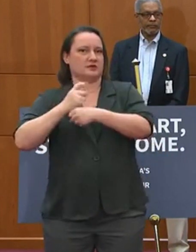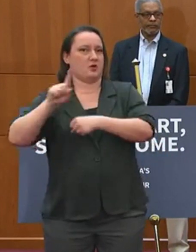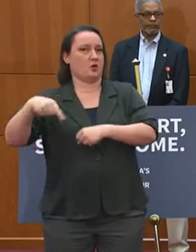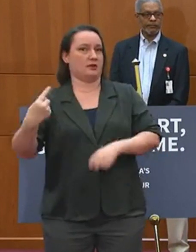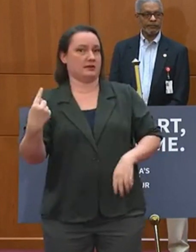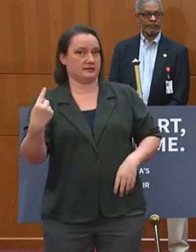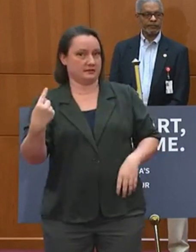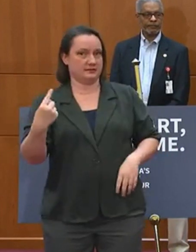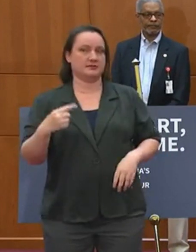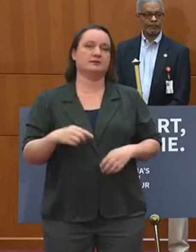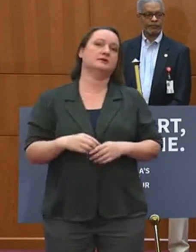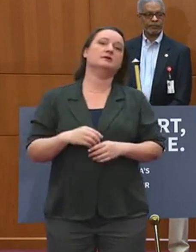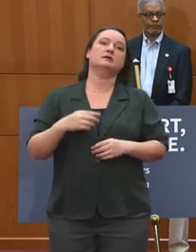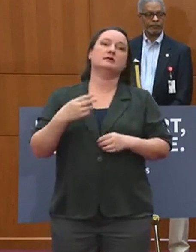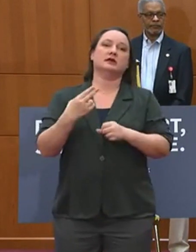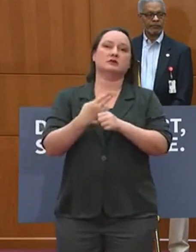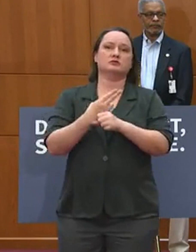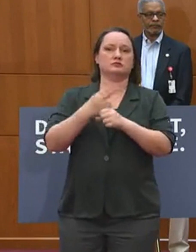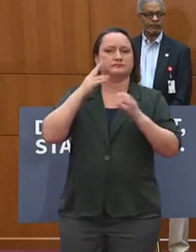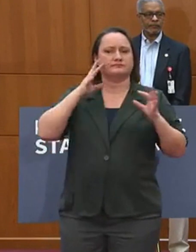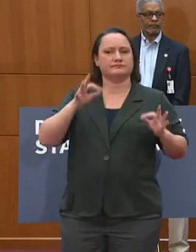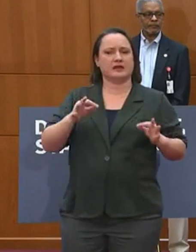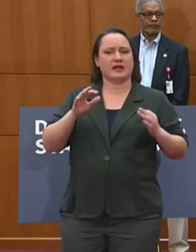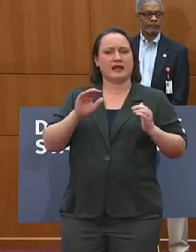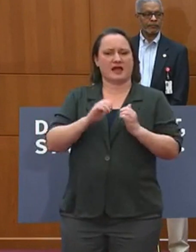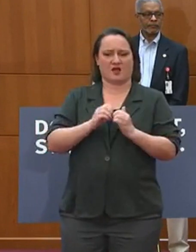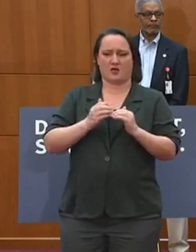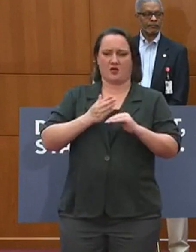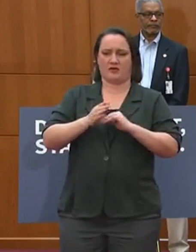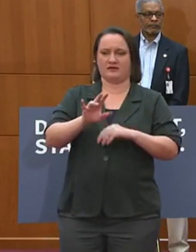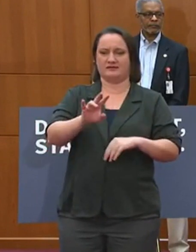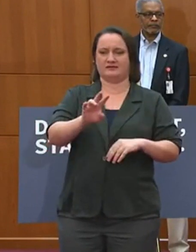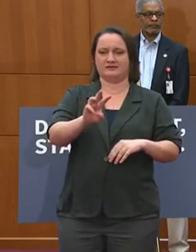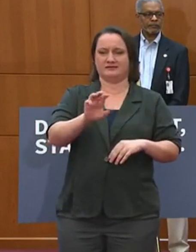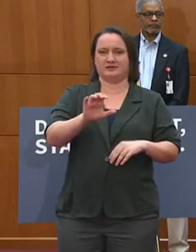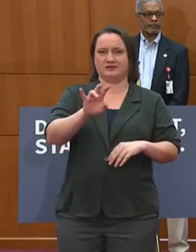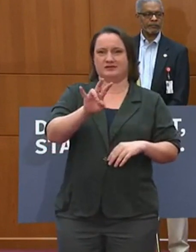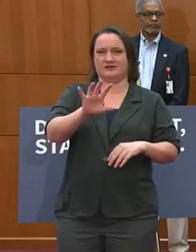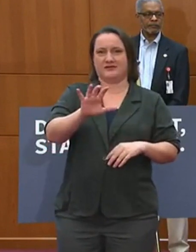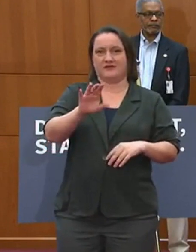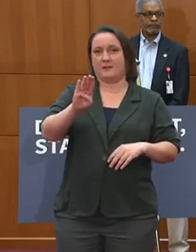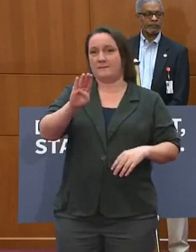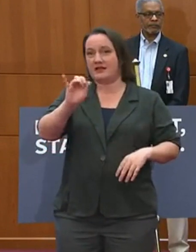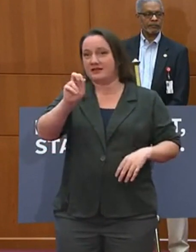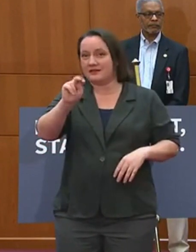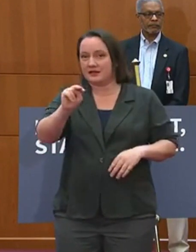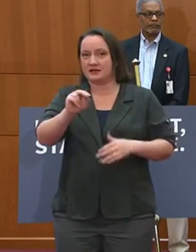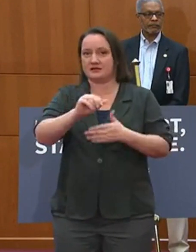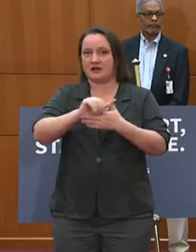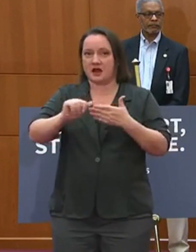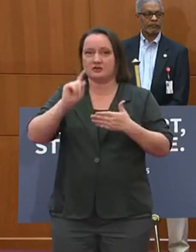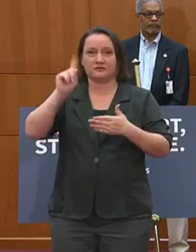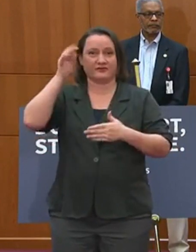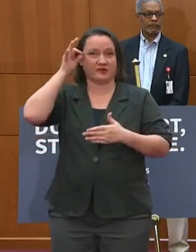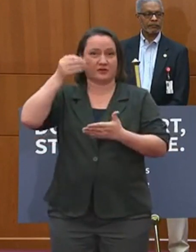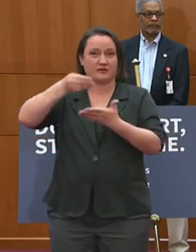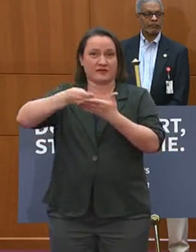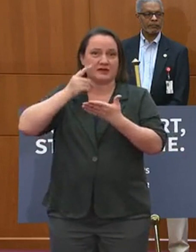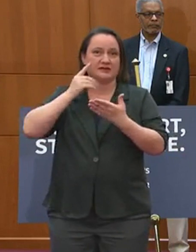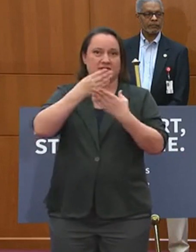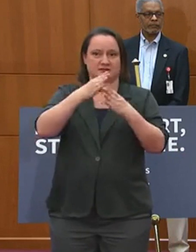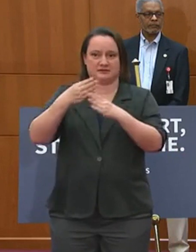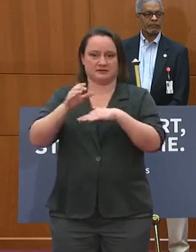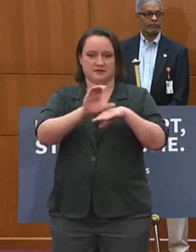Again, census data is used to determine how more than $675 billion in federal funding is allocated. This